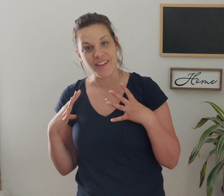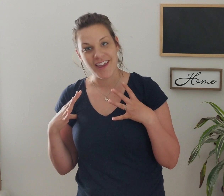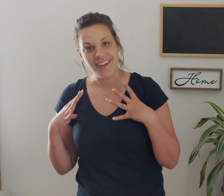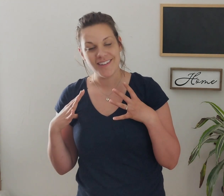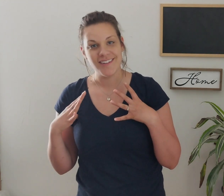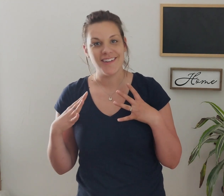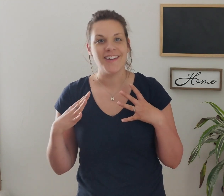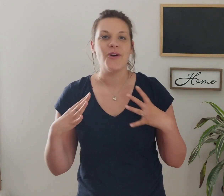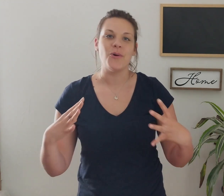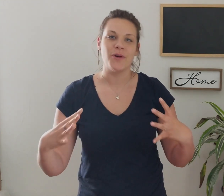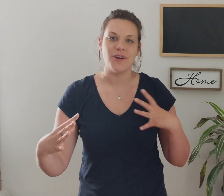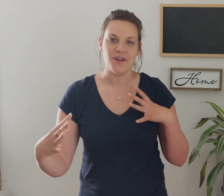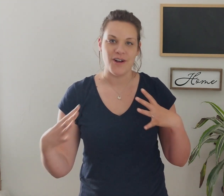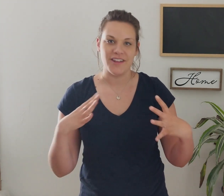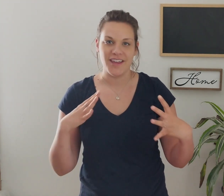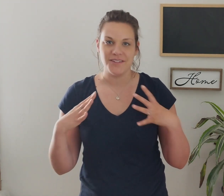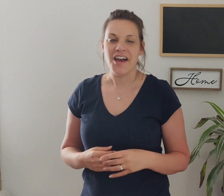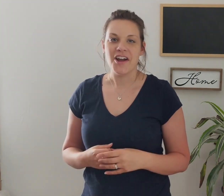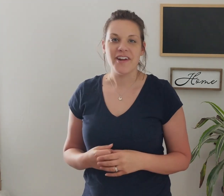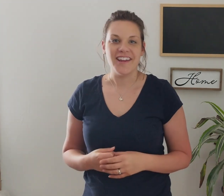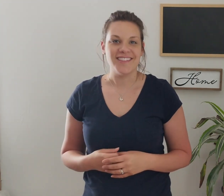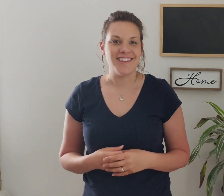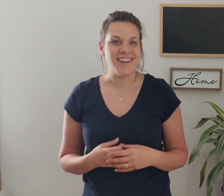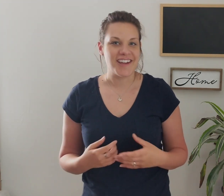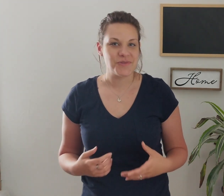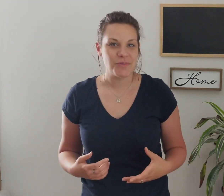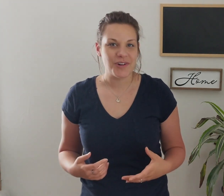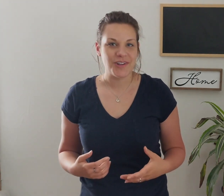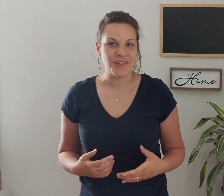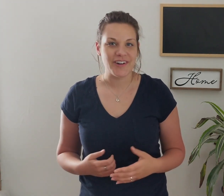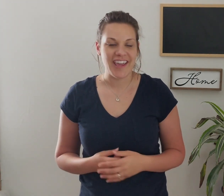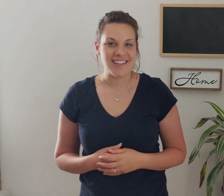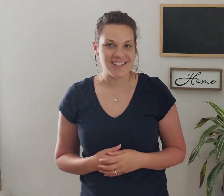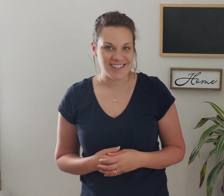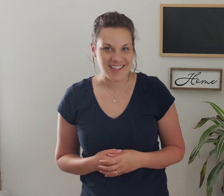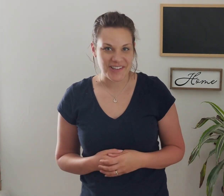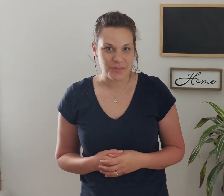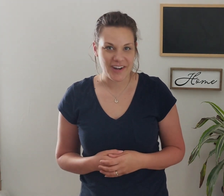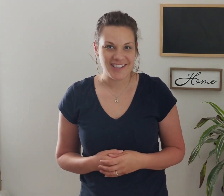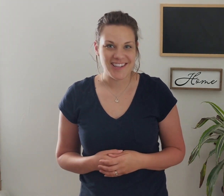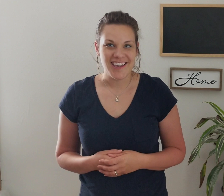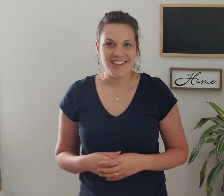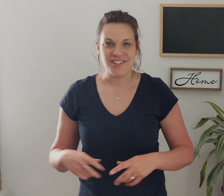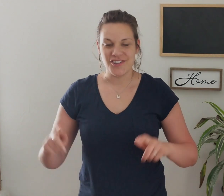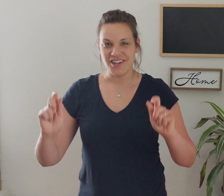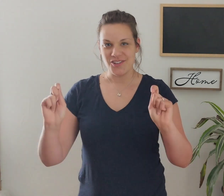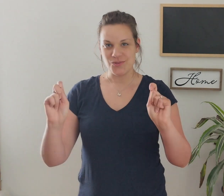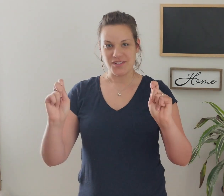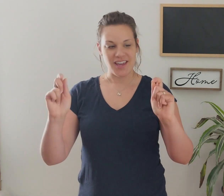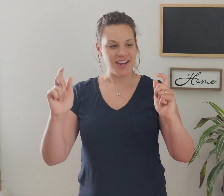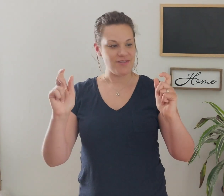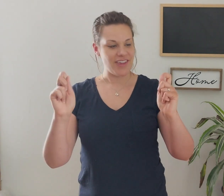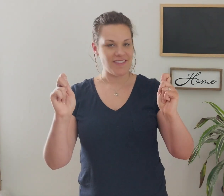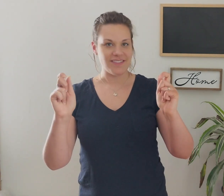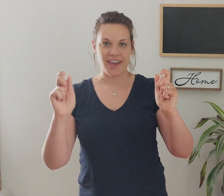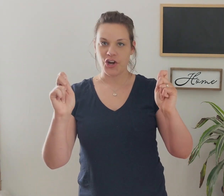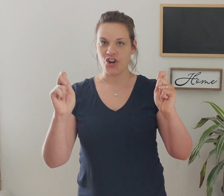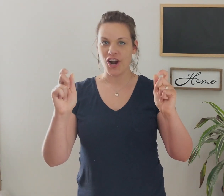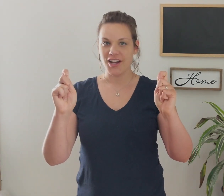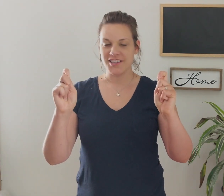holiday or holiday. All right, the next word we're gonna learn is celebrate. So you're gonna use what's kind of like that crocked